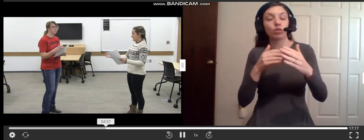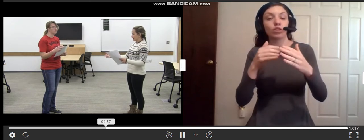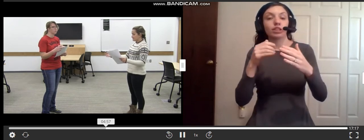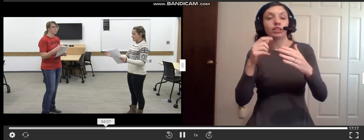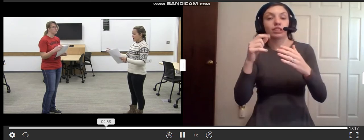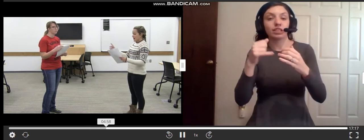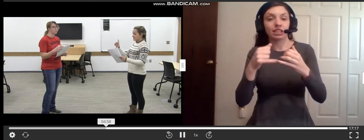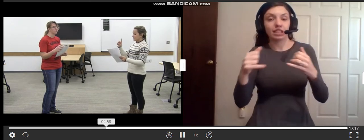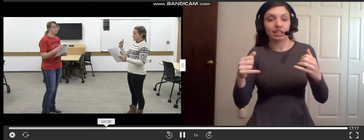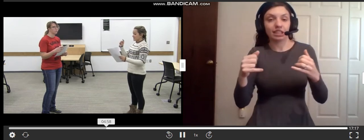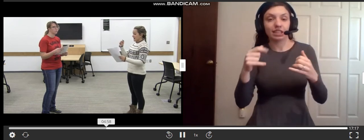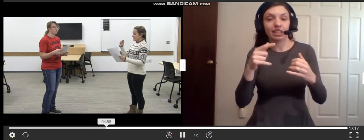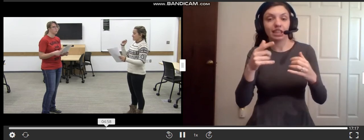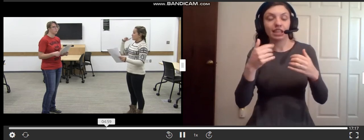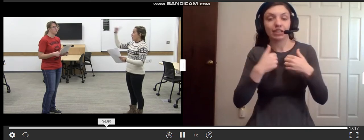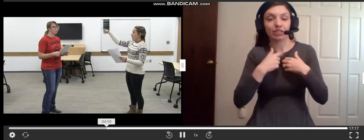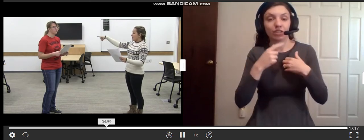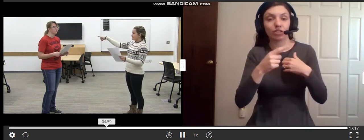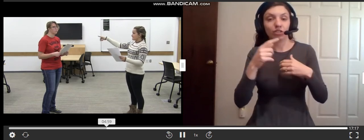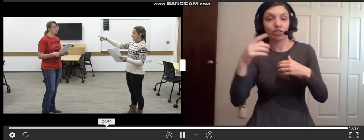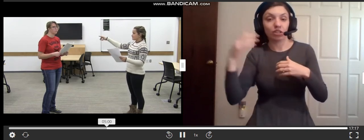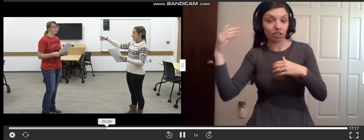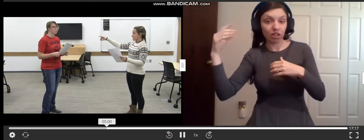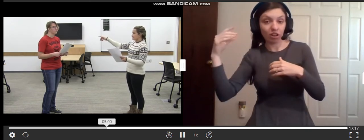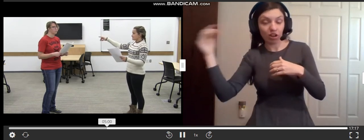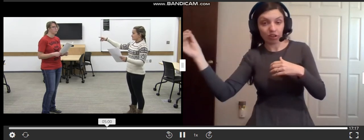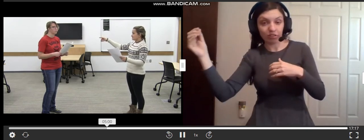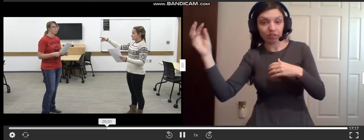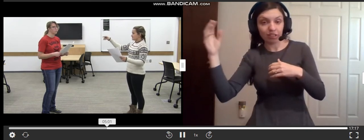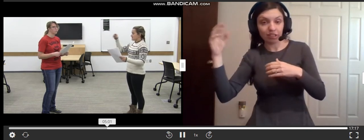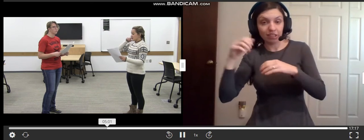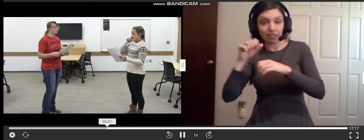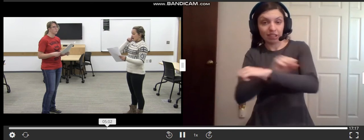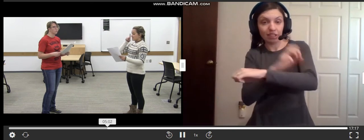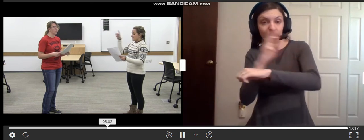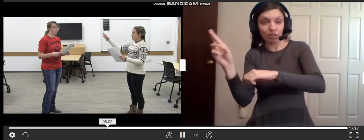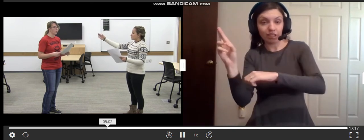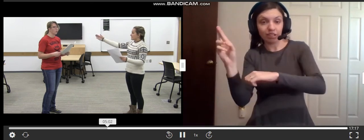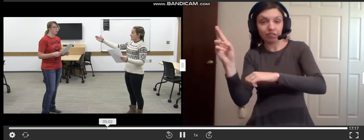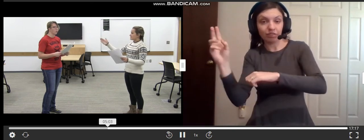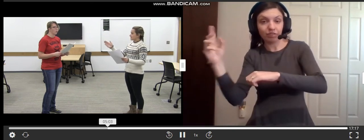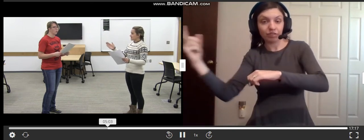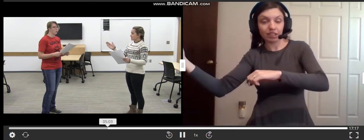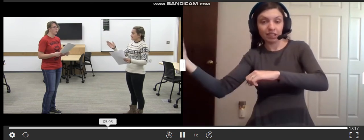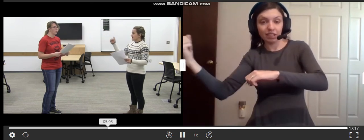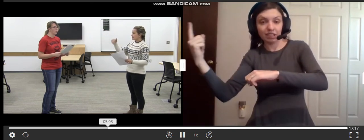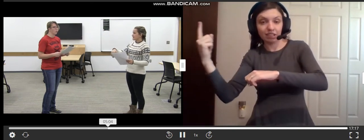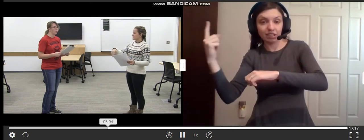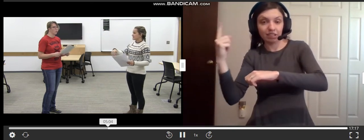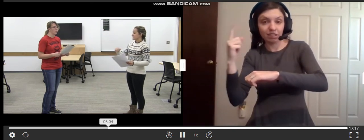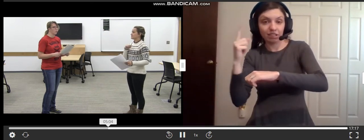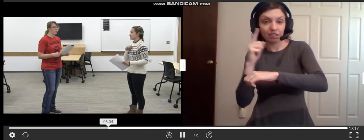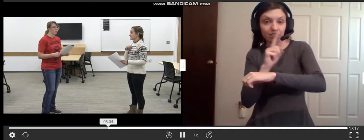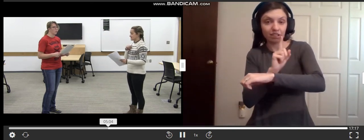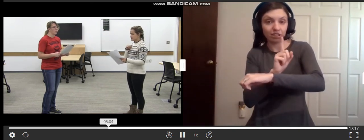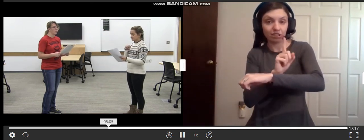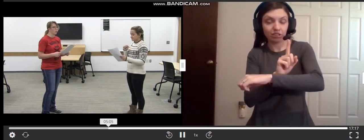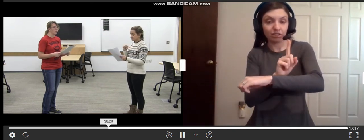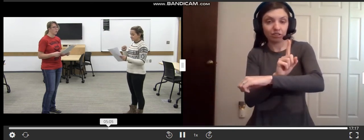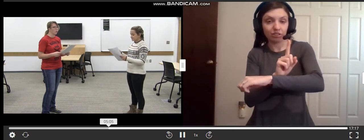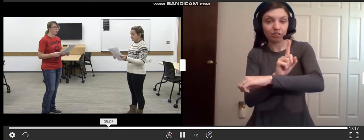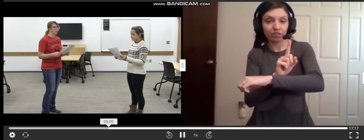first line, I'm going to have you off stage right, and then you'll enter and come to center